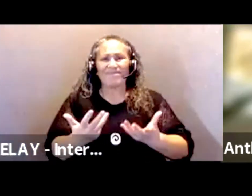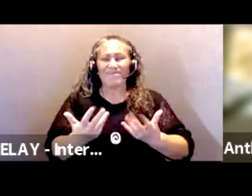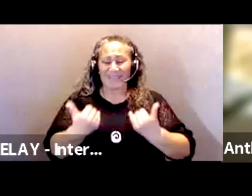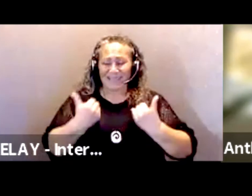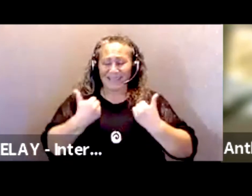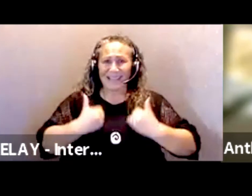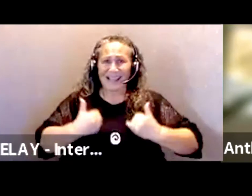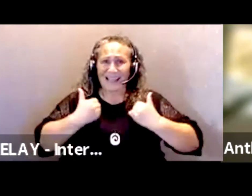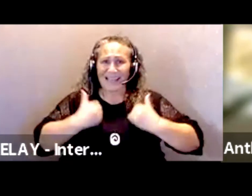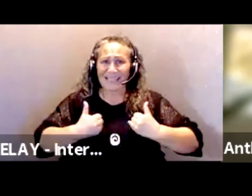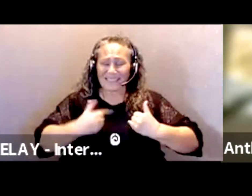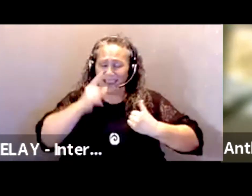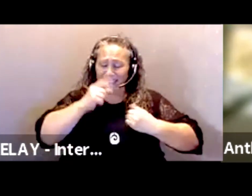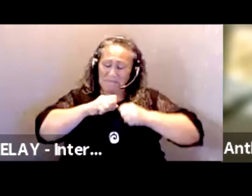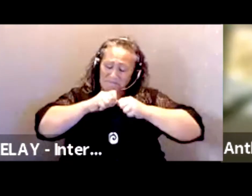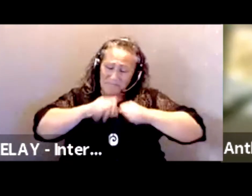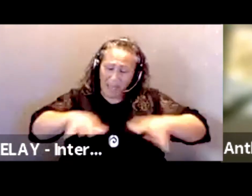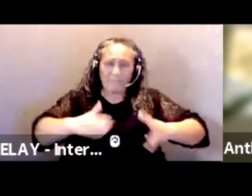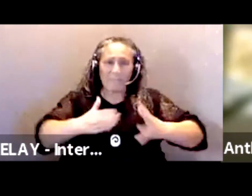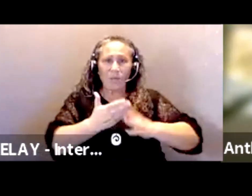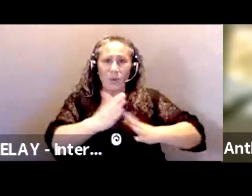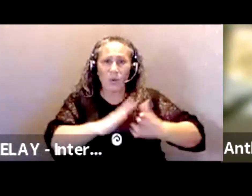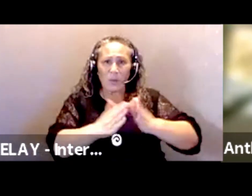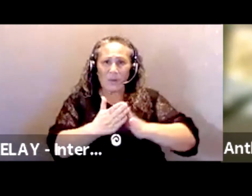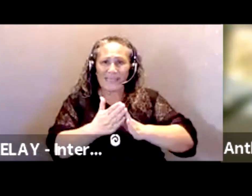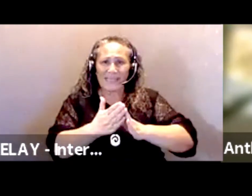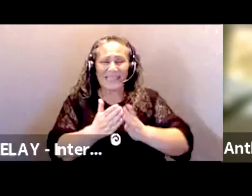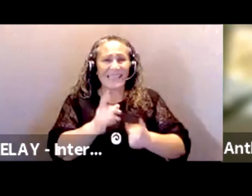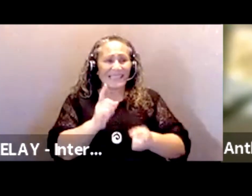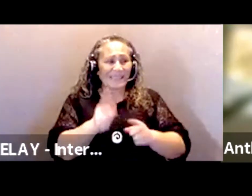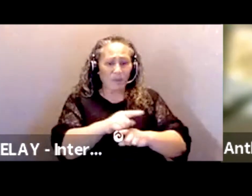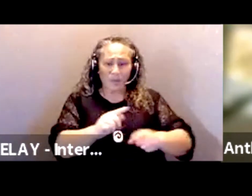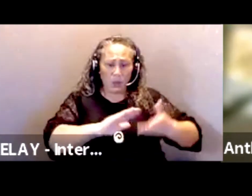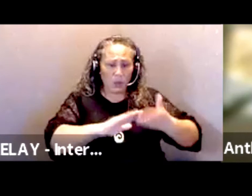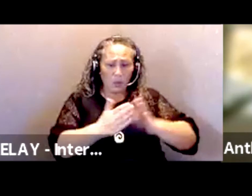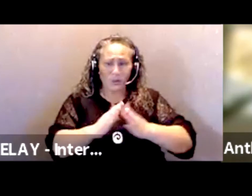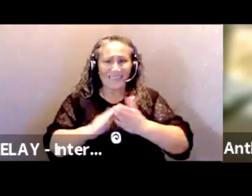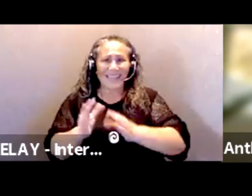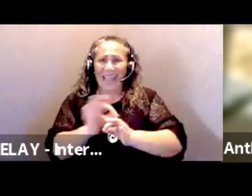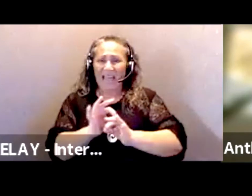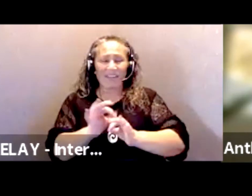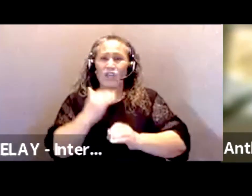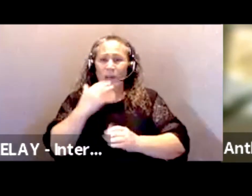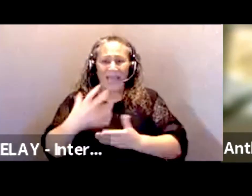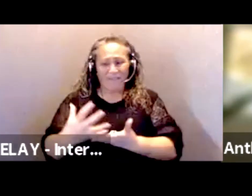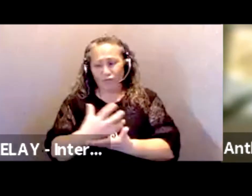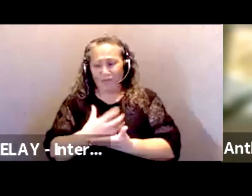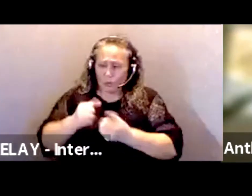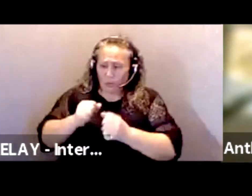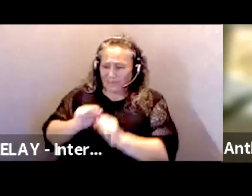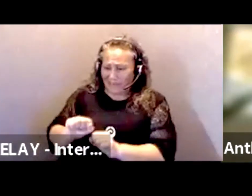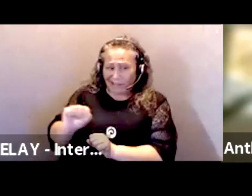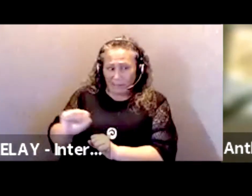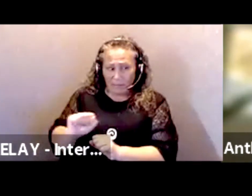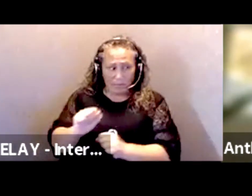rip through communities that don't have the same level of resources to protect themselves. And